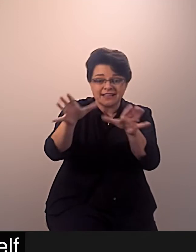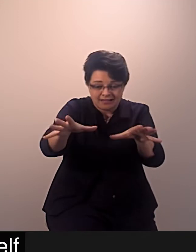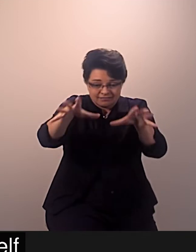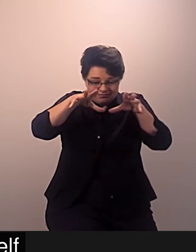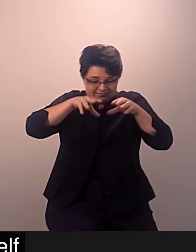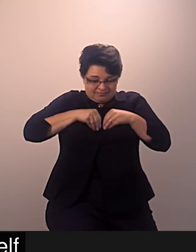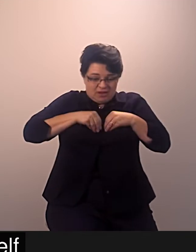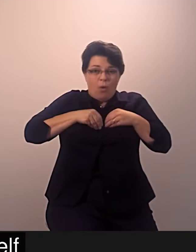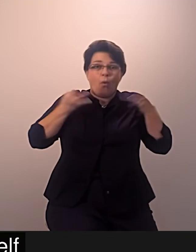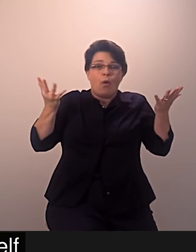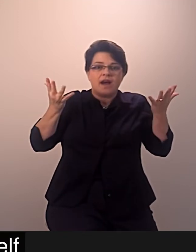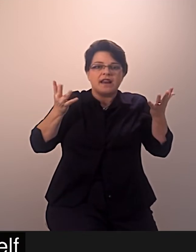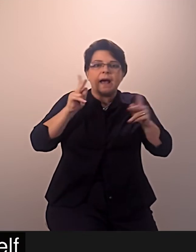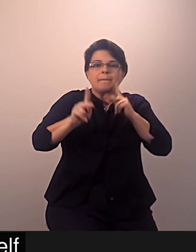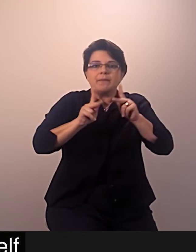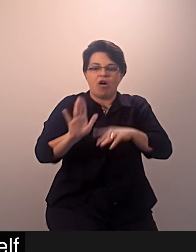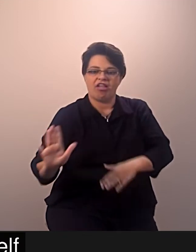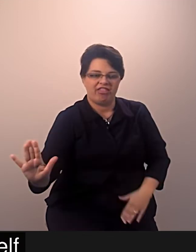people deserved.